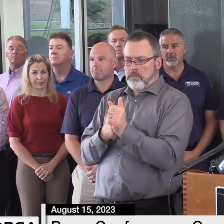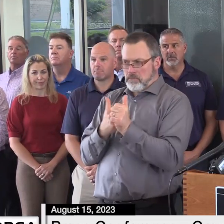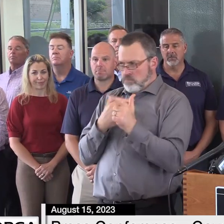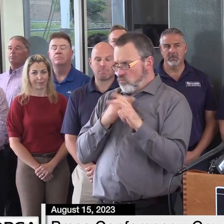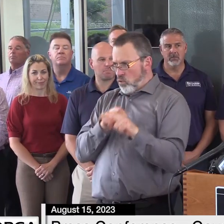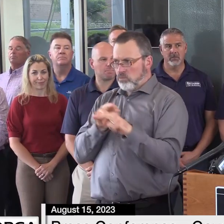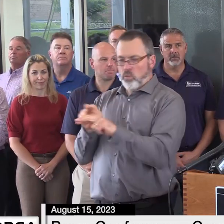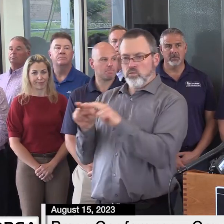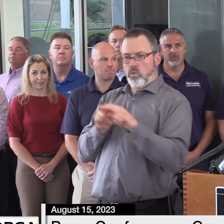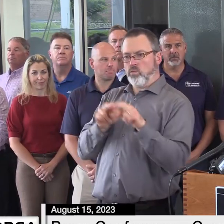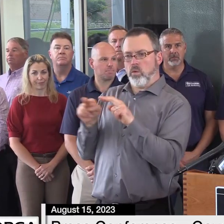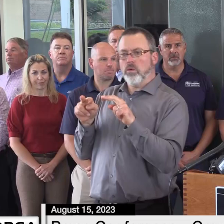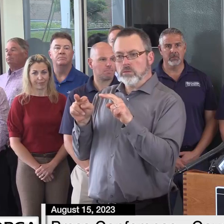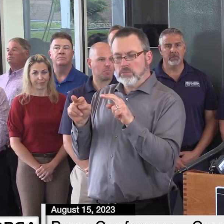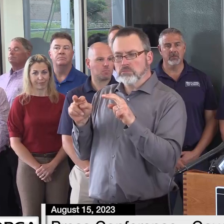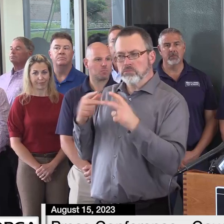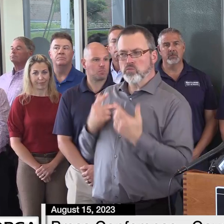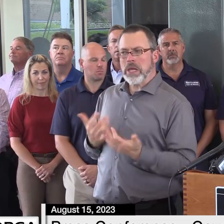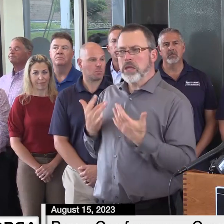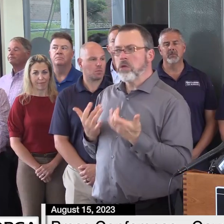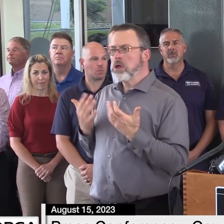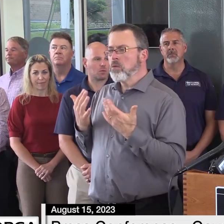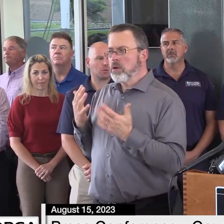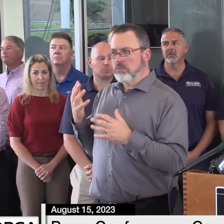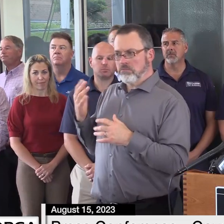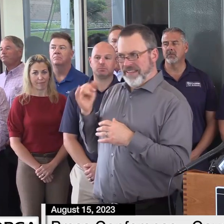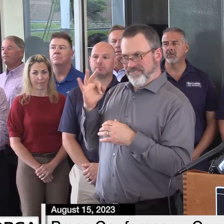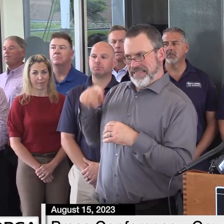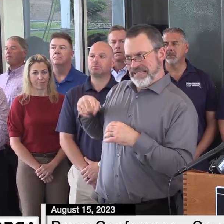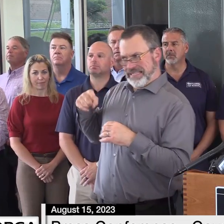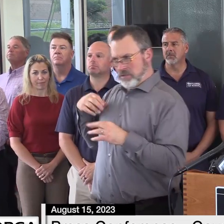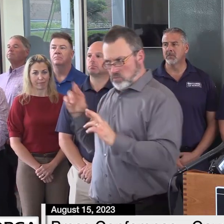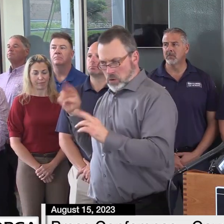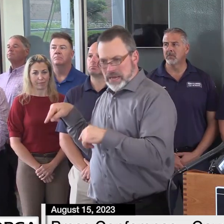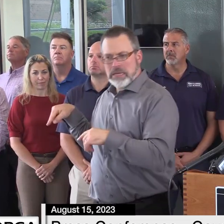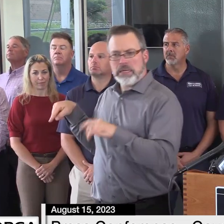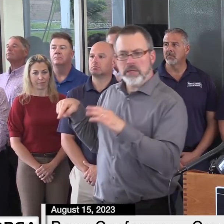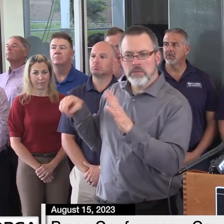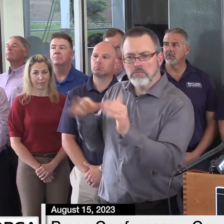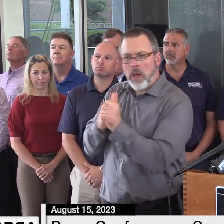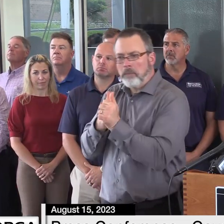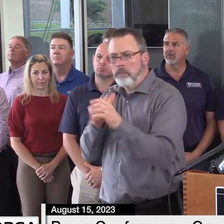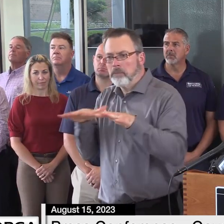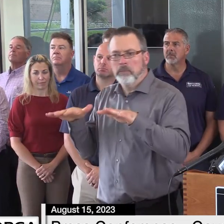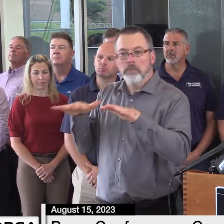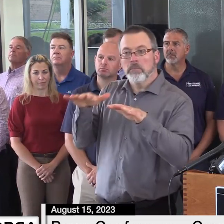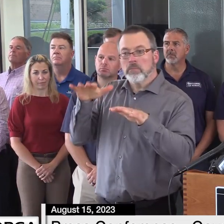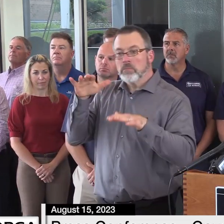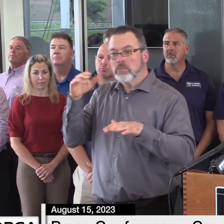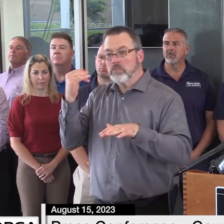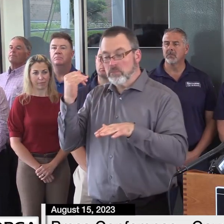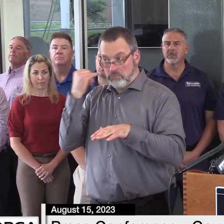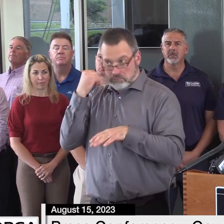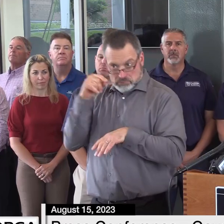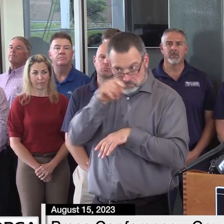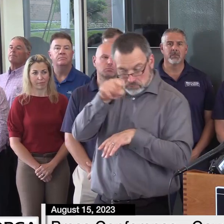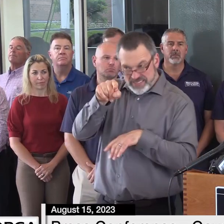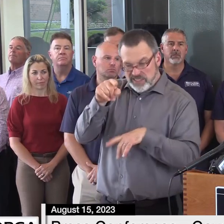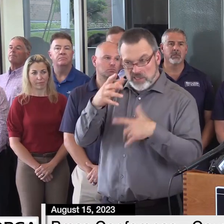we weren't seeing the need at that point in time from either those displaced from their home or the homeless population to